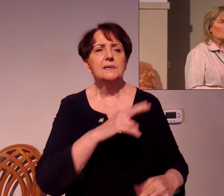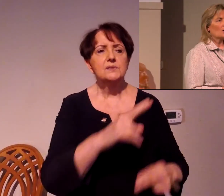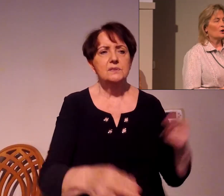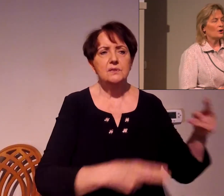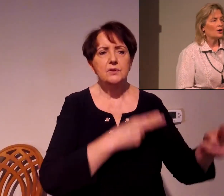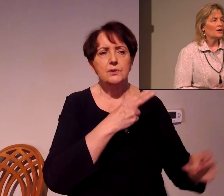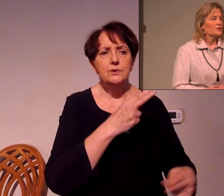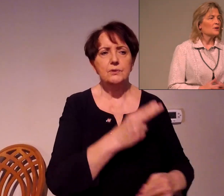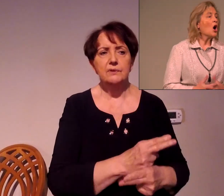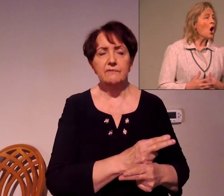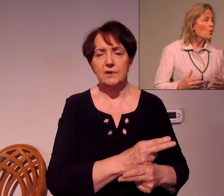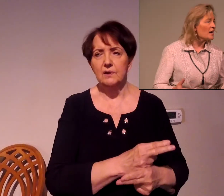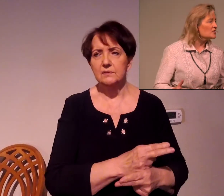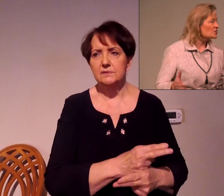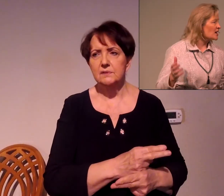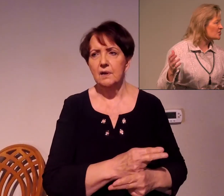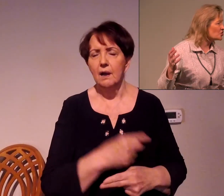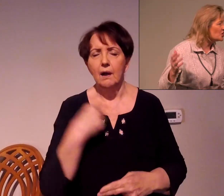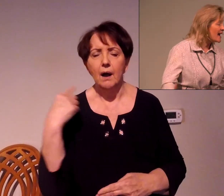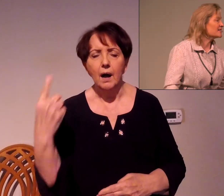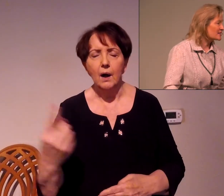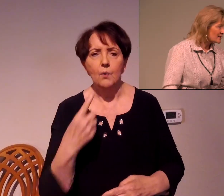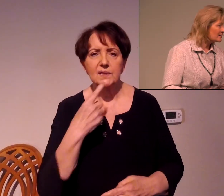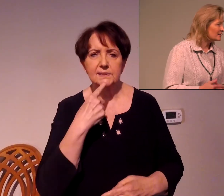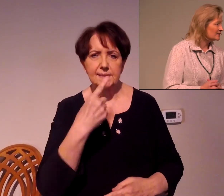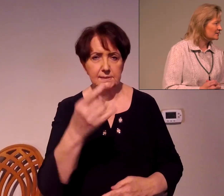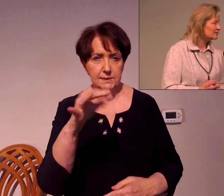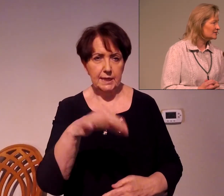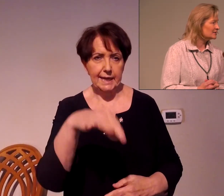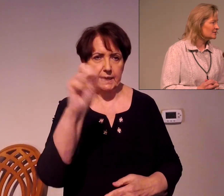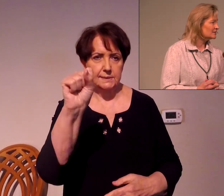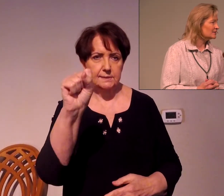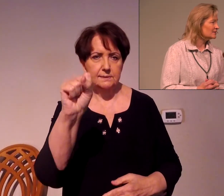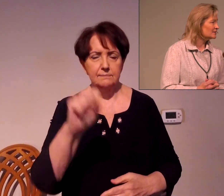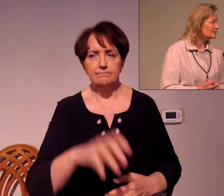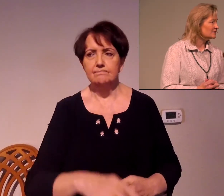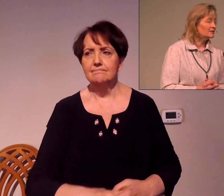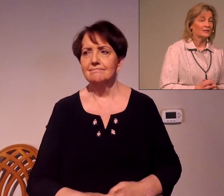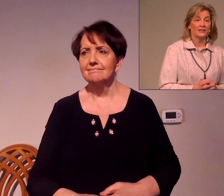universe always says yes.